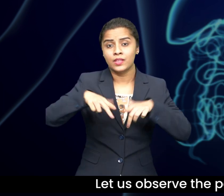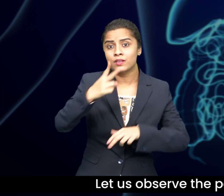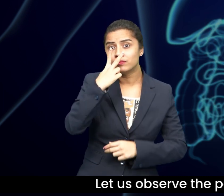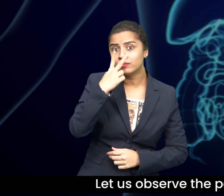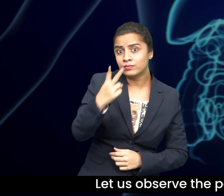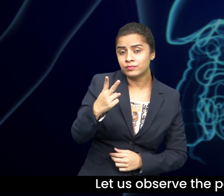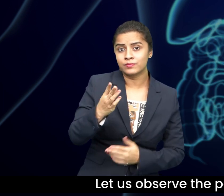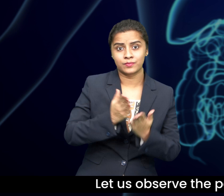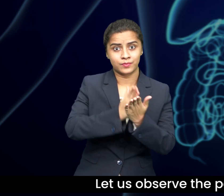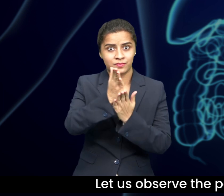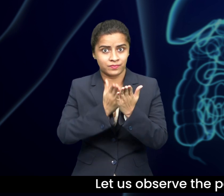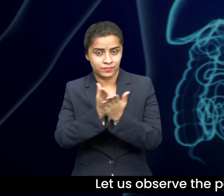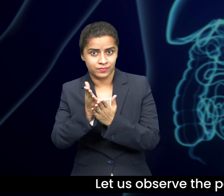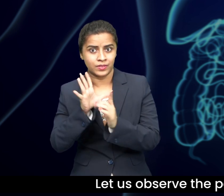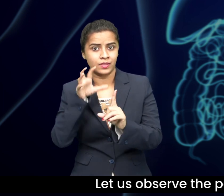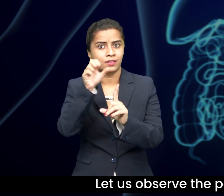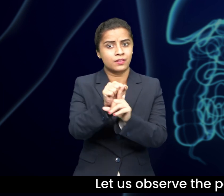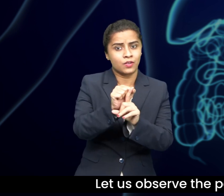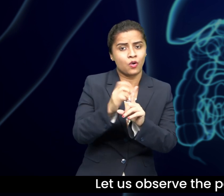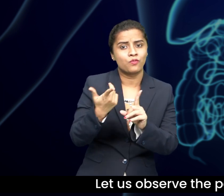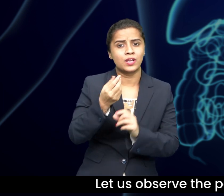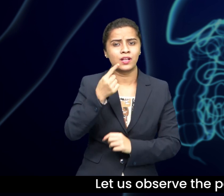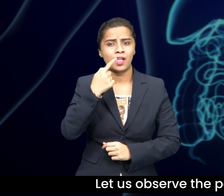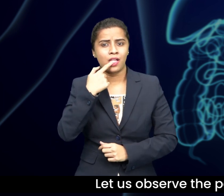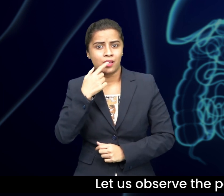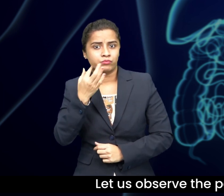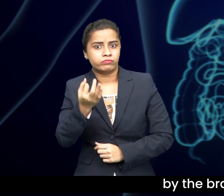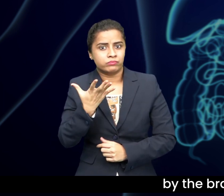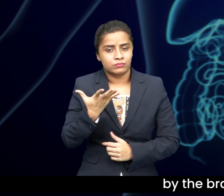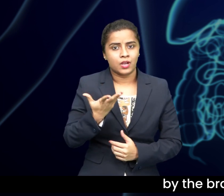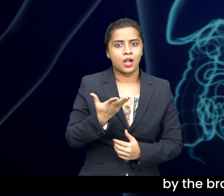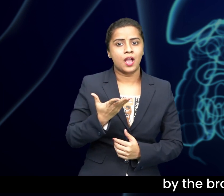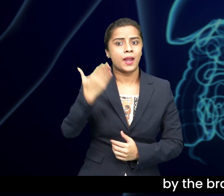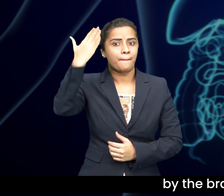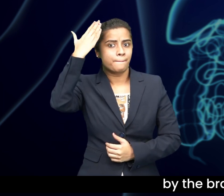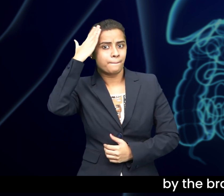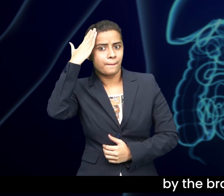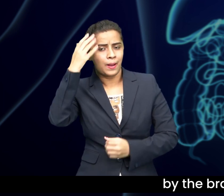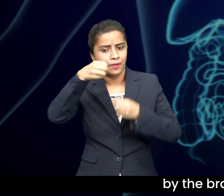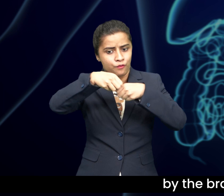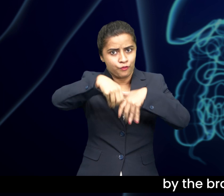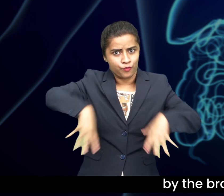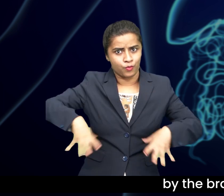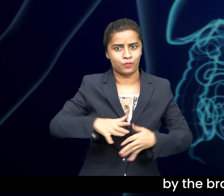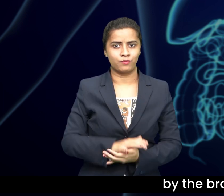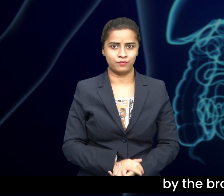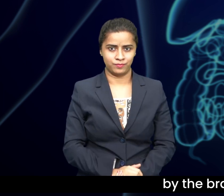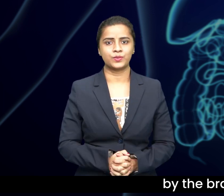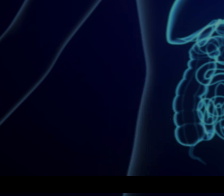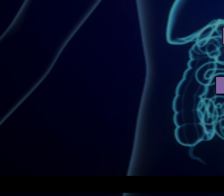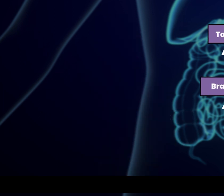Let us observe the pathway of recognition of taste by the brain in this flowchart.